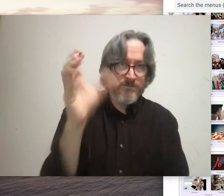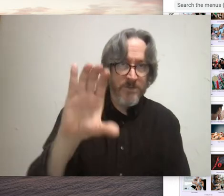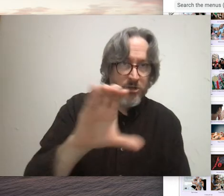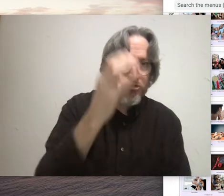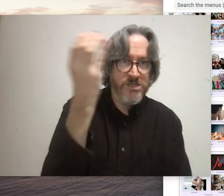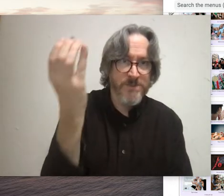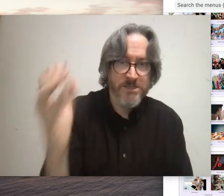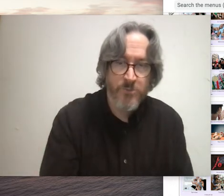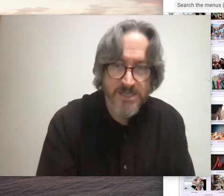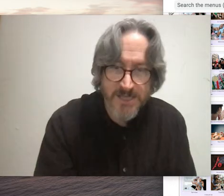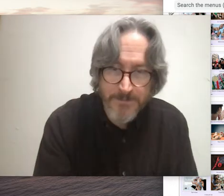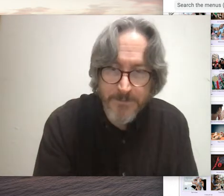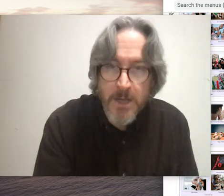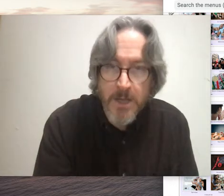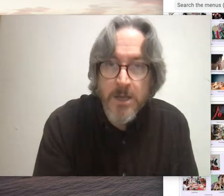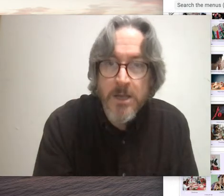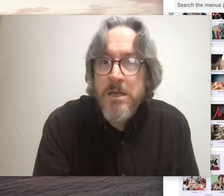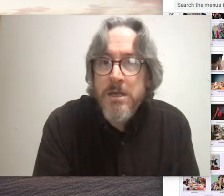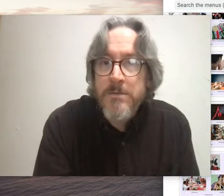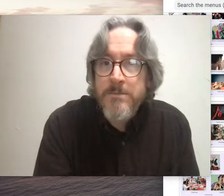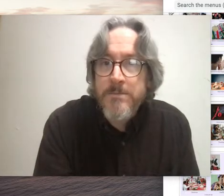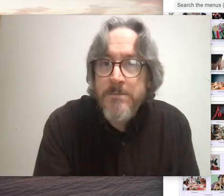it. Christmas with a C.